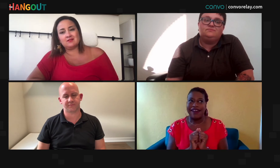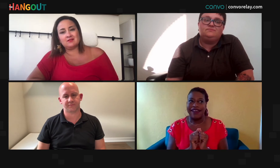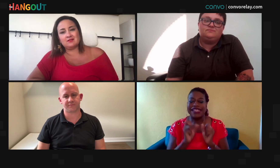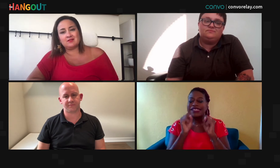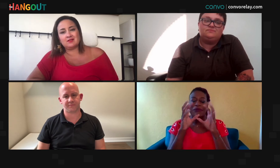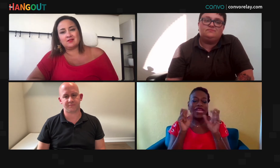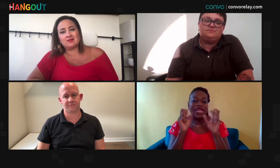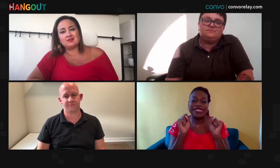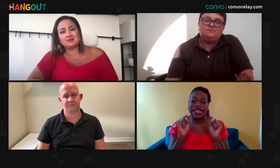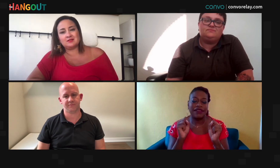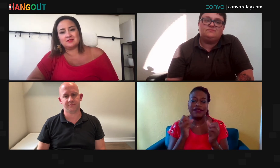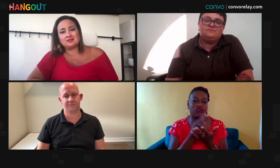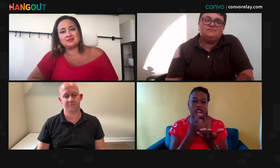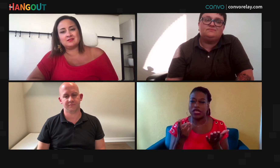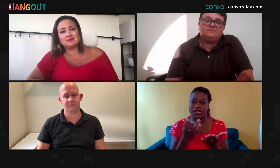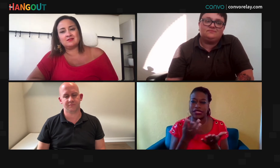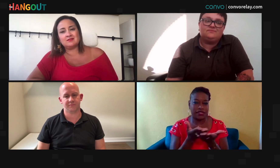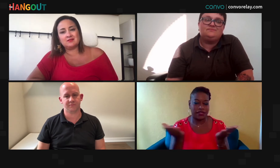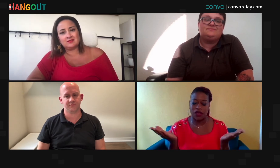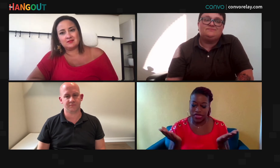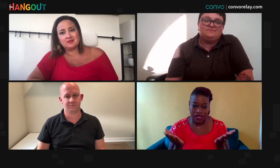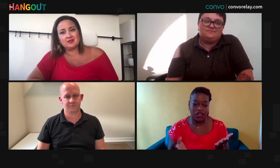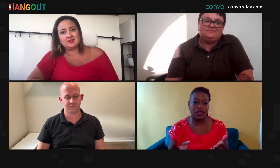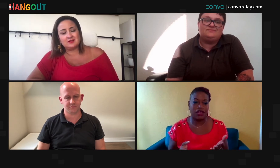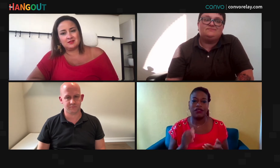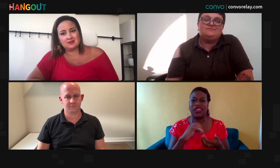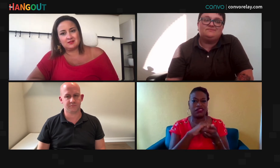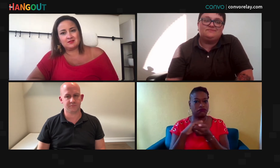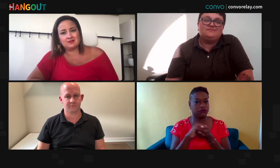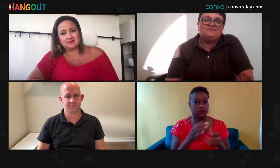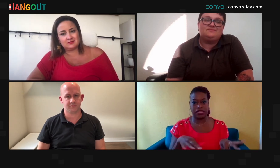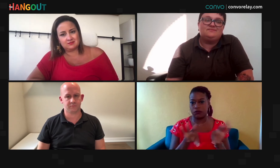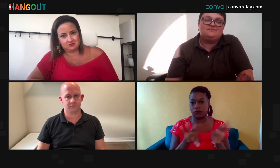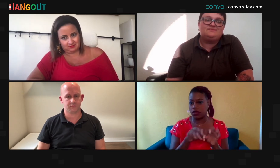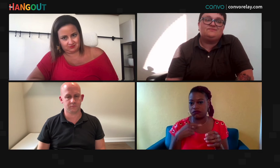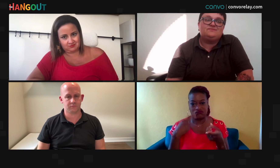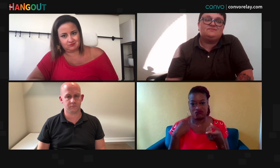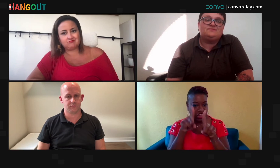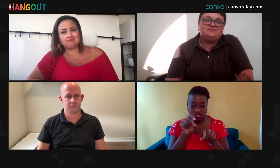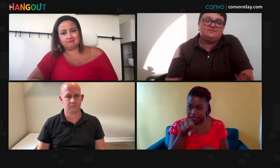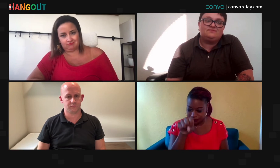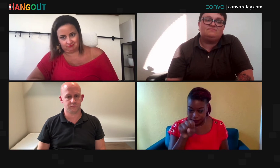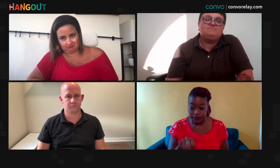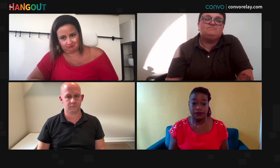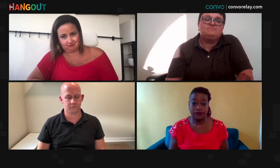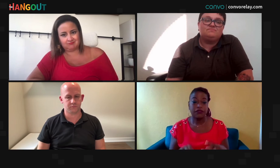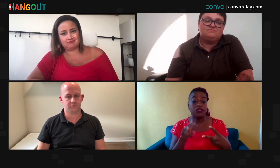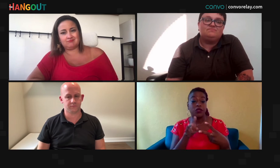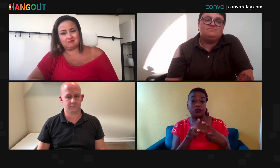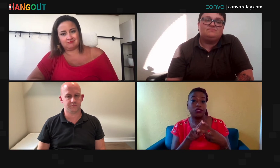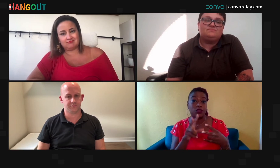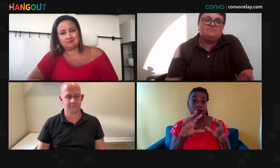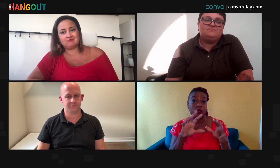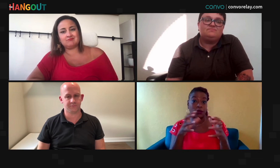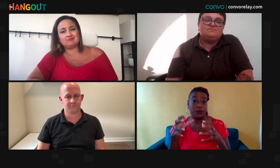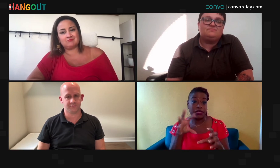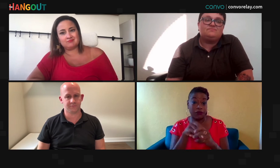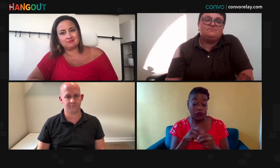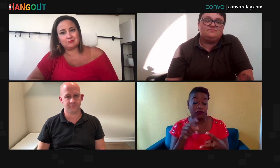I'm involved with, and it is amazing all the therapists out there and everyone who's collaborating, which I think